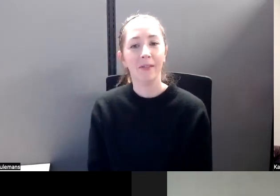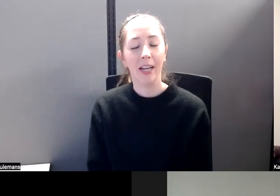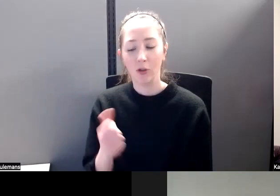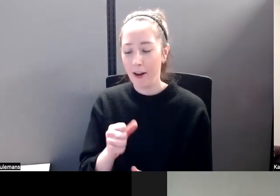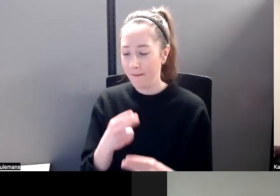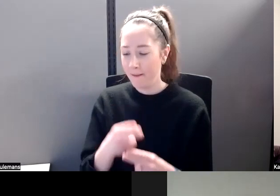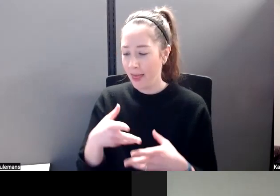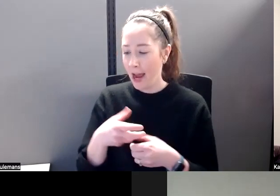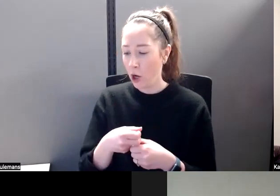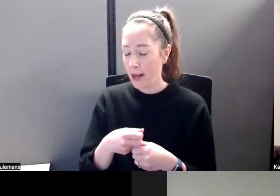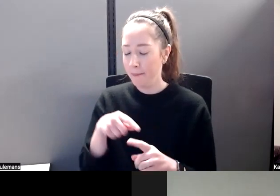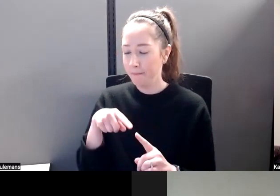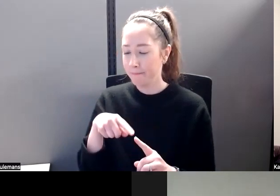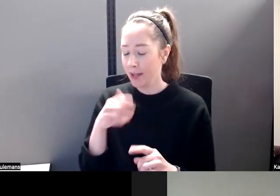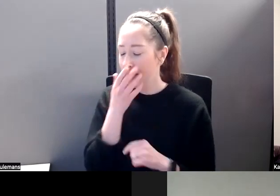like,